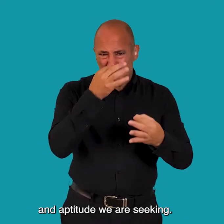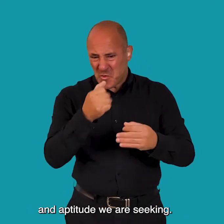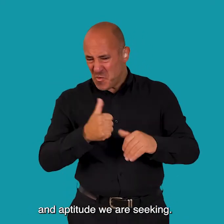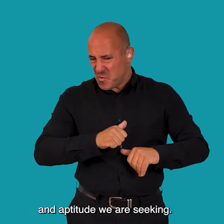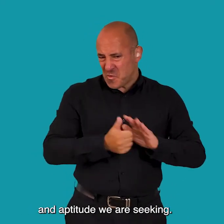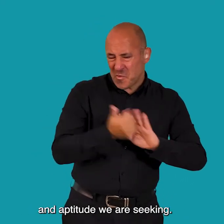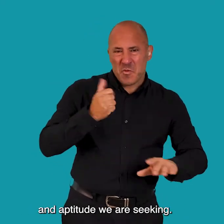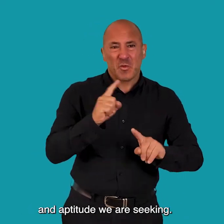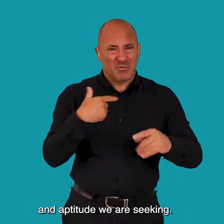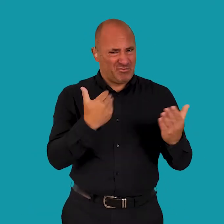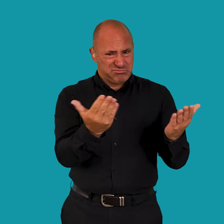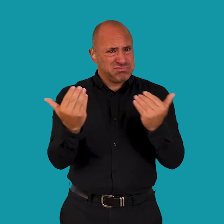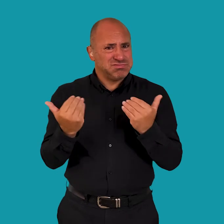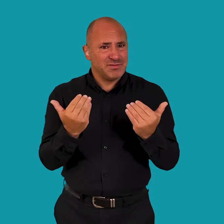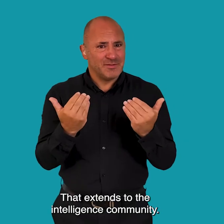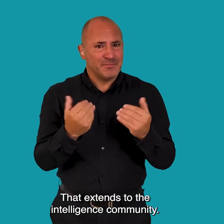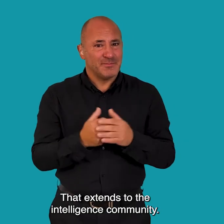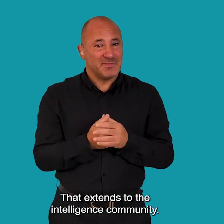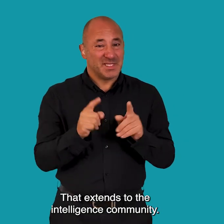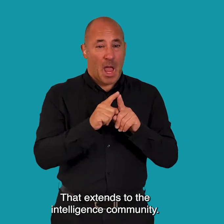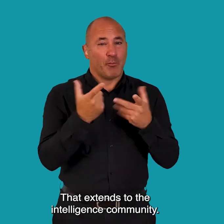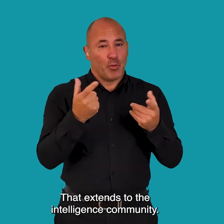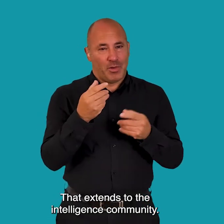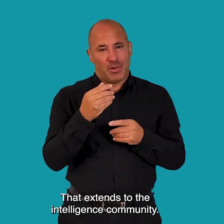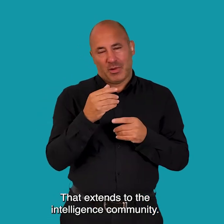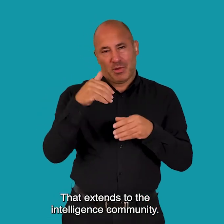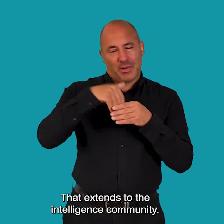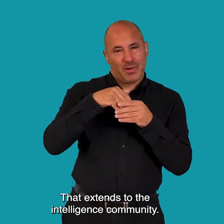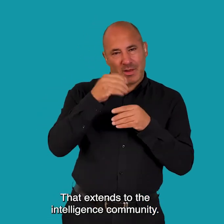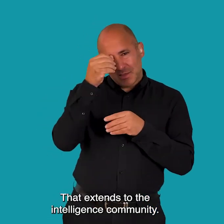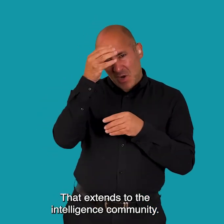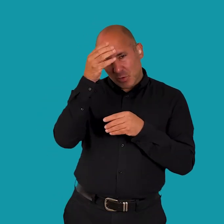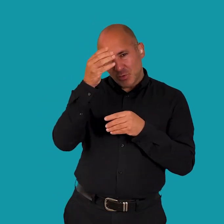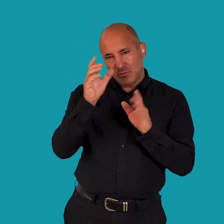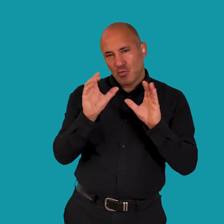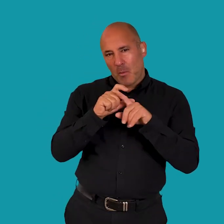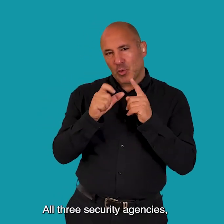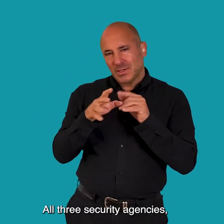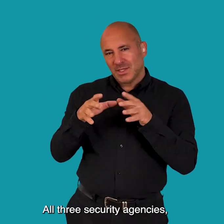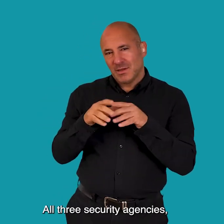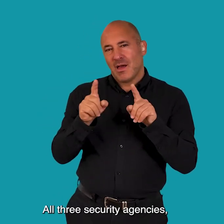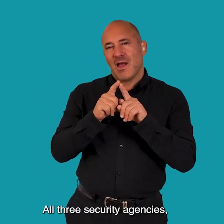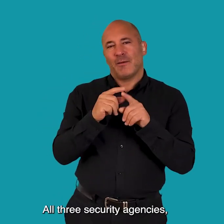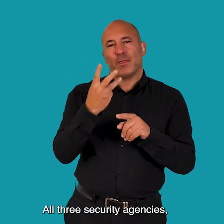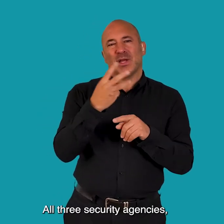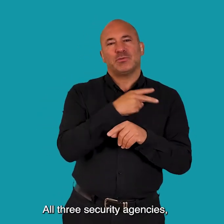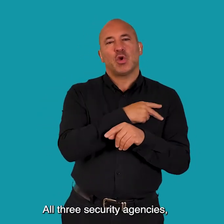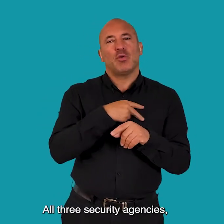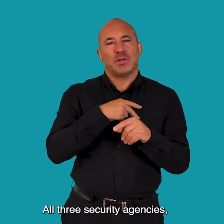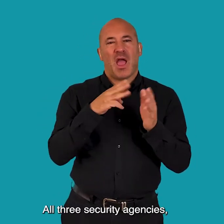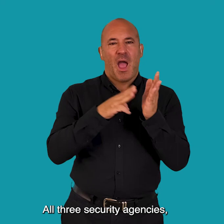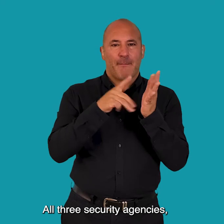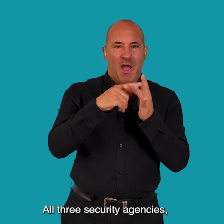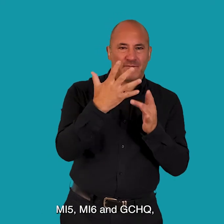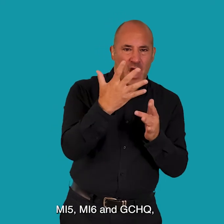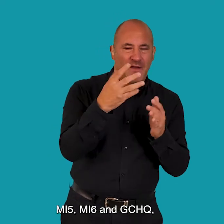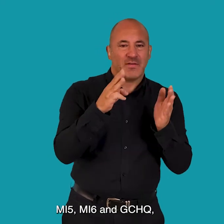we are seeking. That extends to the intelligence community. All three security agencies,